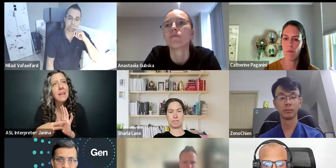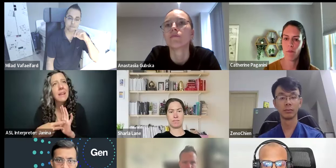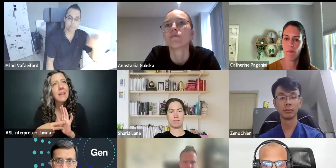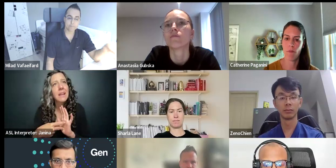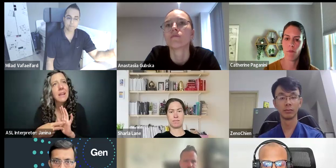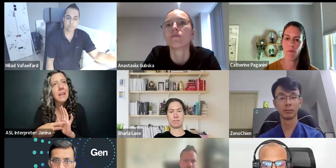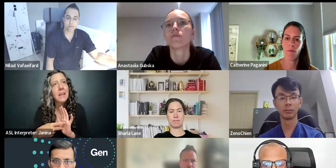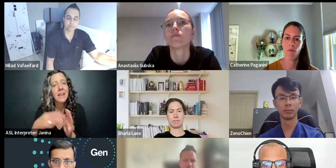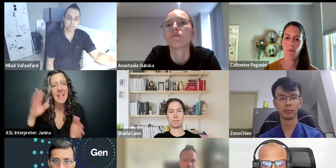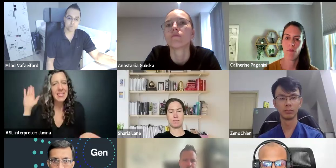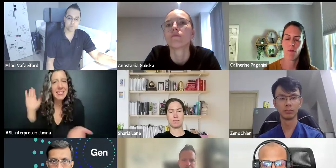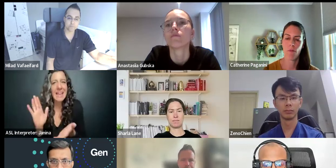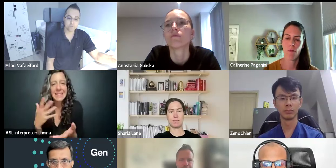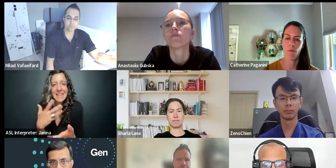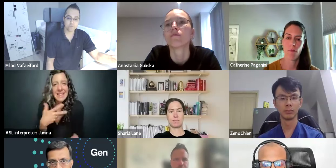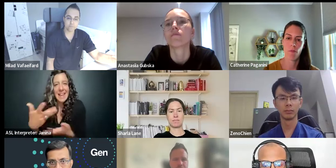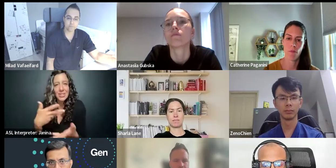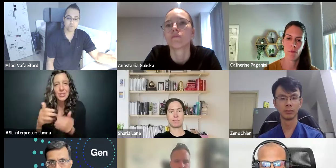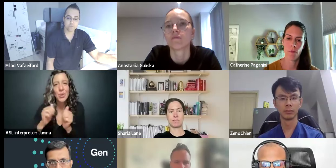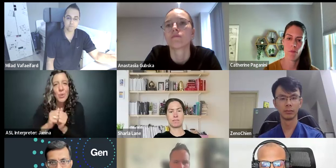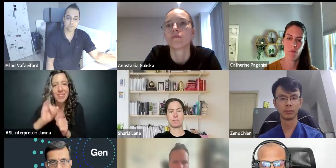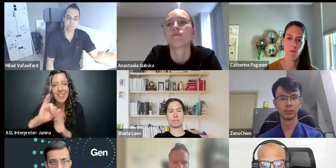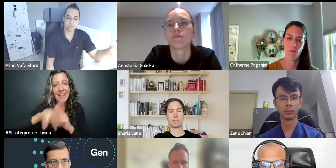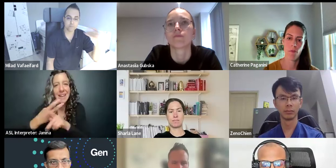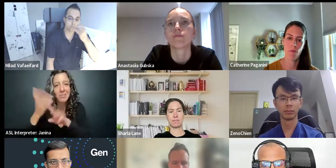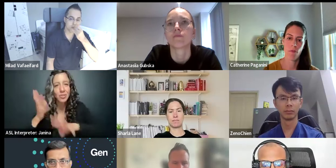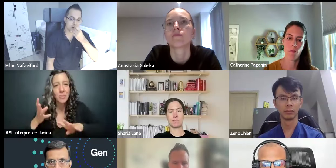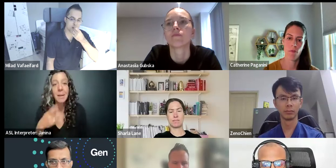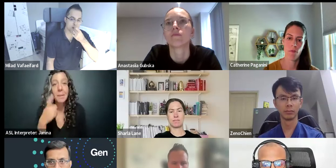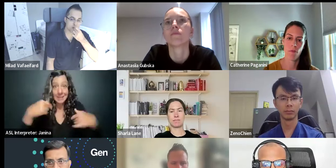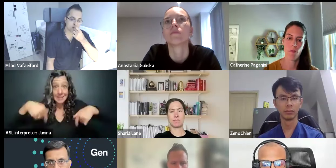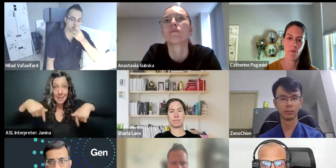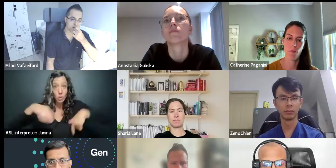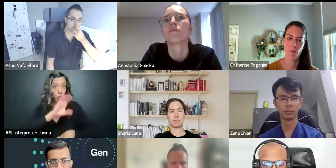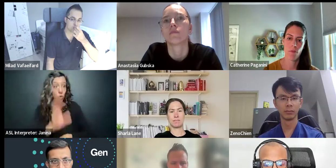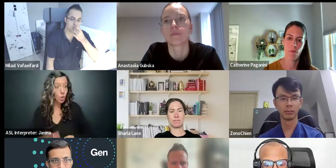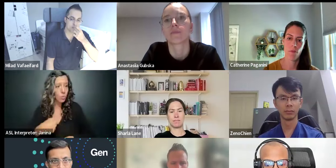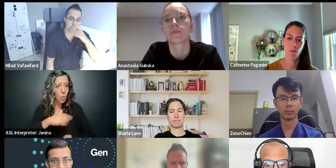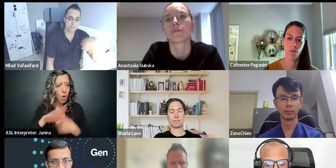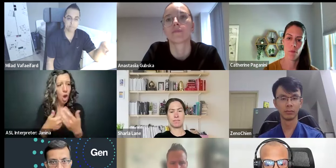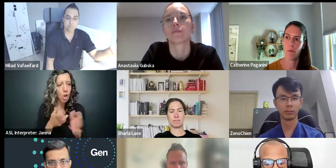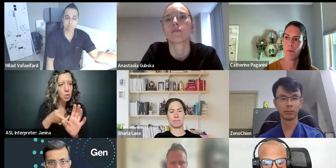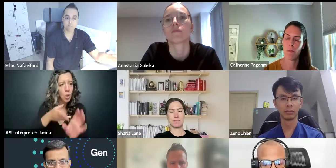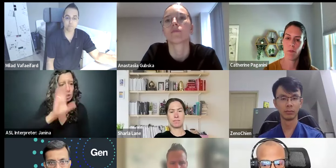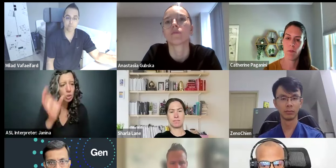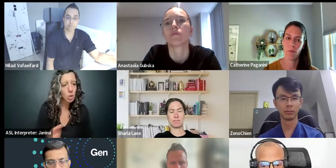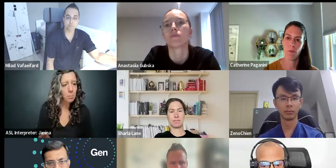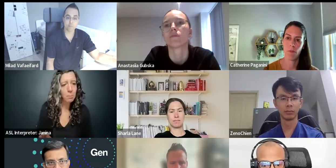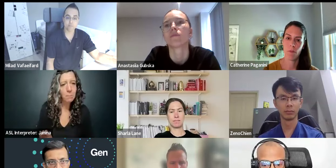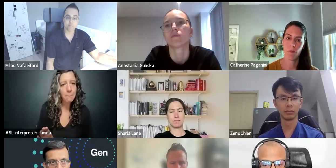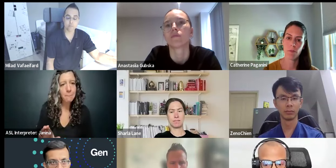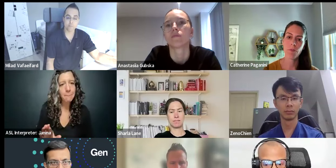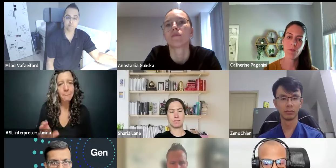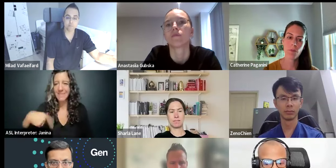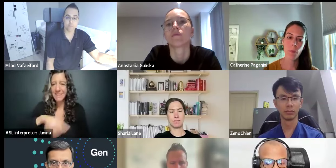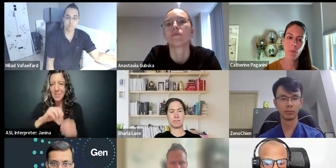less engaging, right? Because like it's in a Zoom call, like right now we are all in a Zoom call. It is so interactive. So